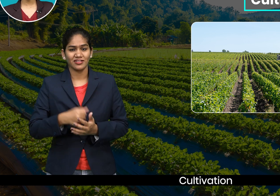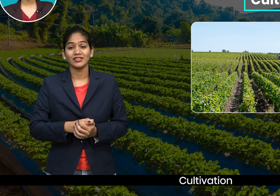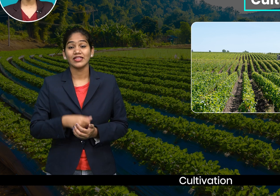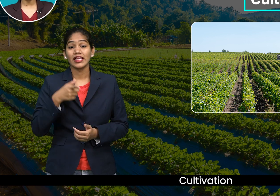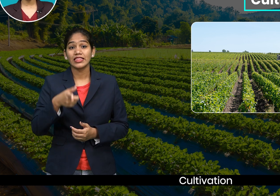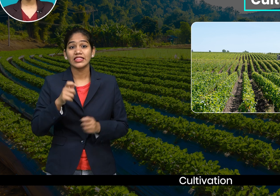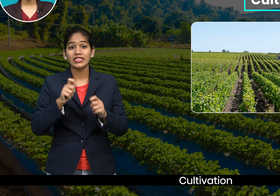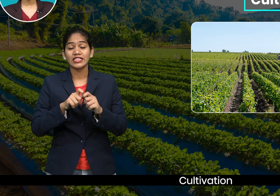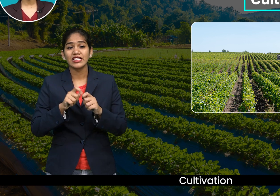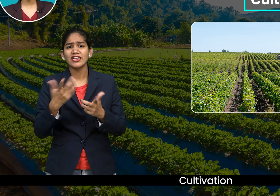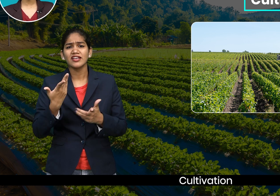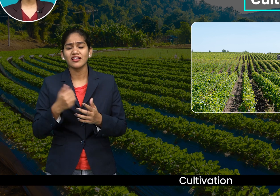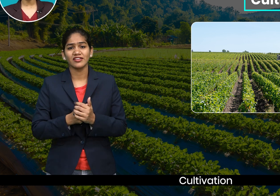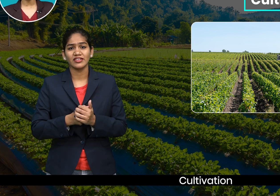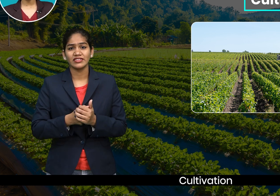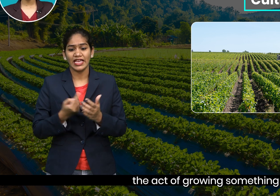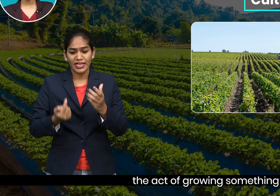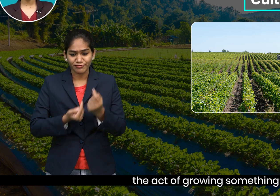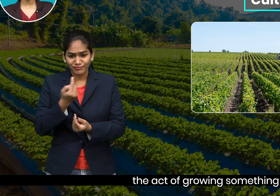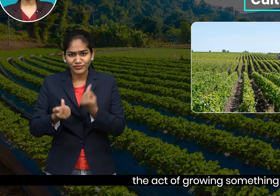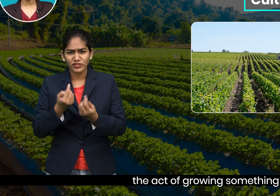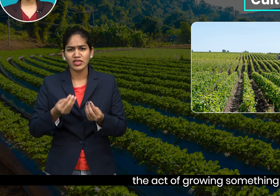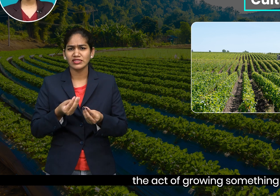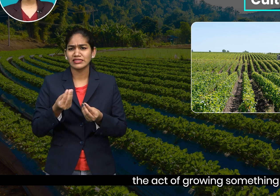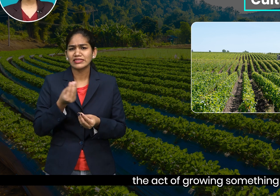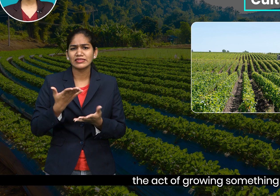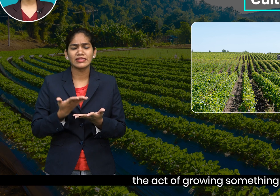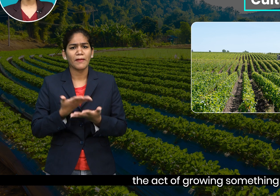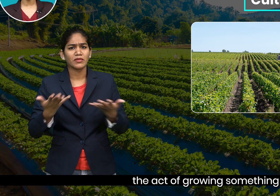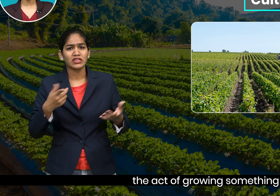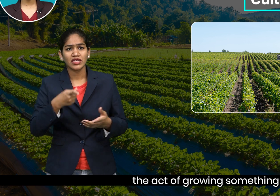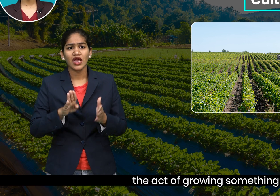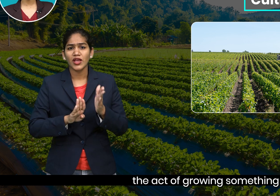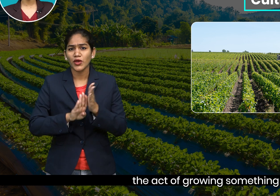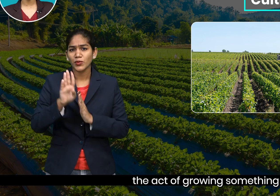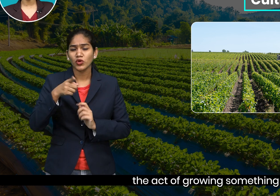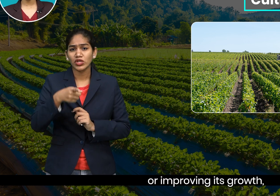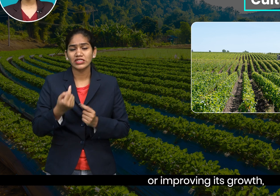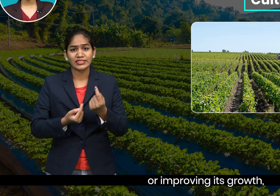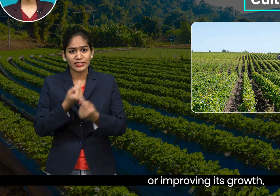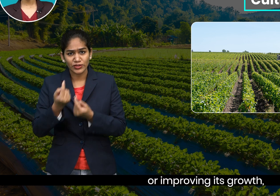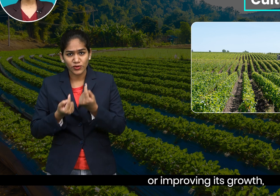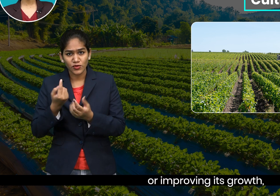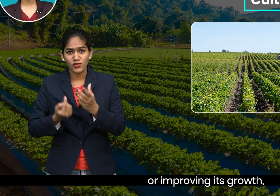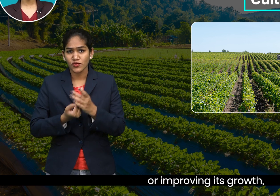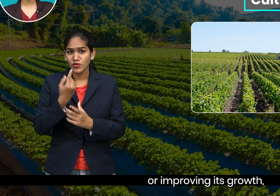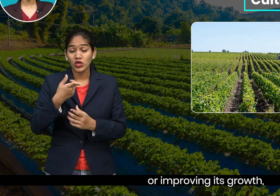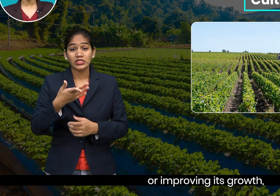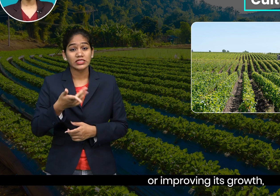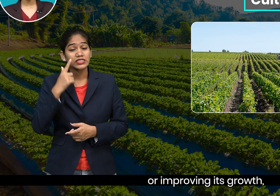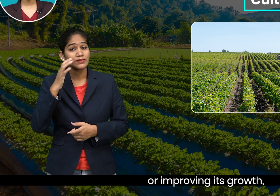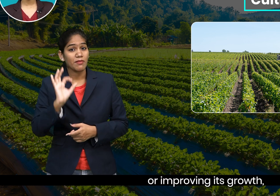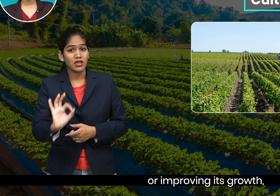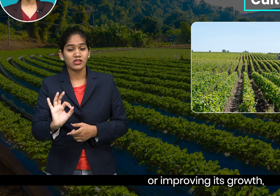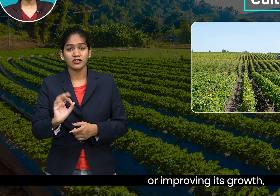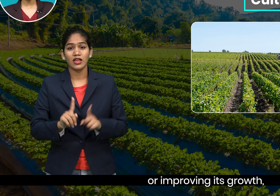the act of growing something or improving its growth,